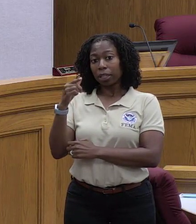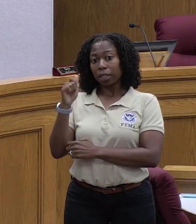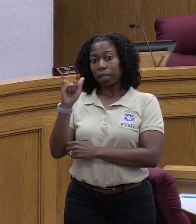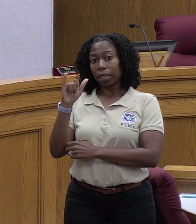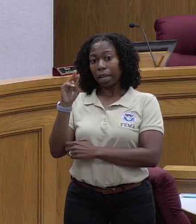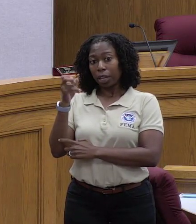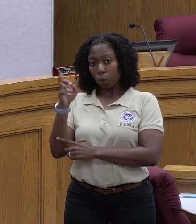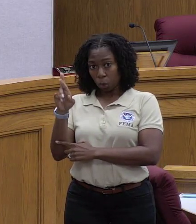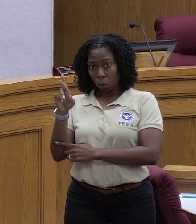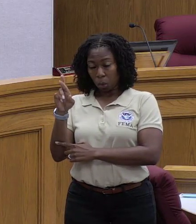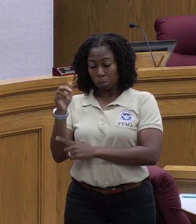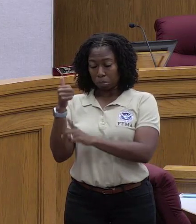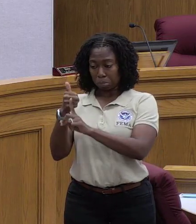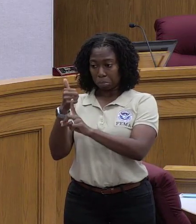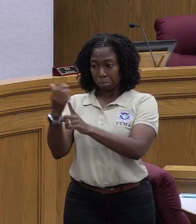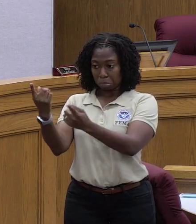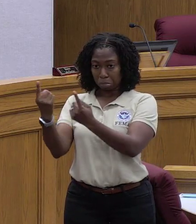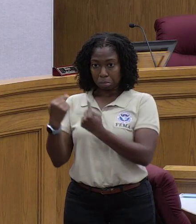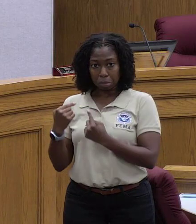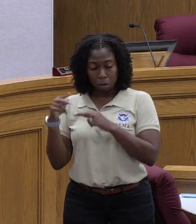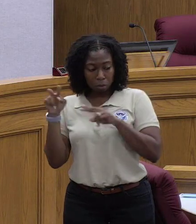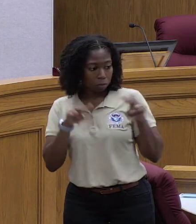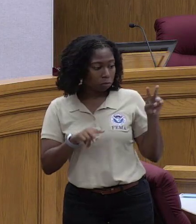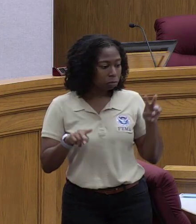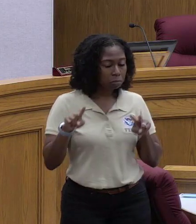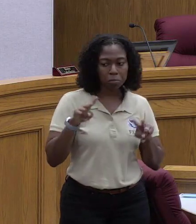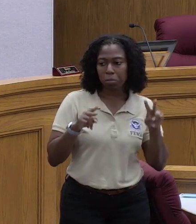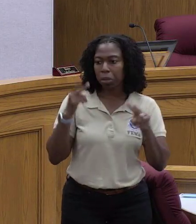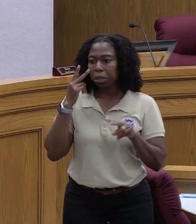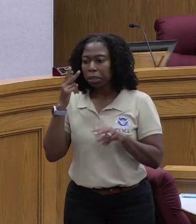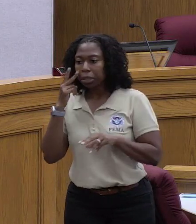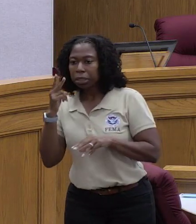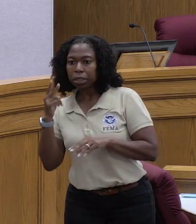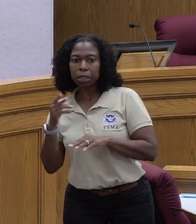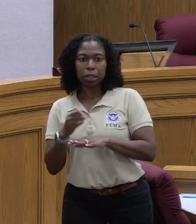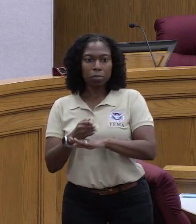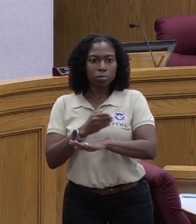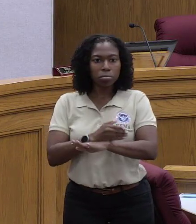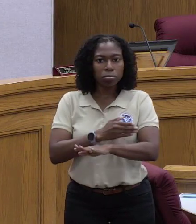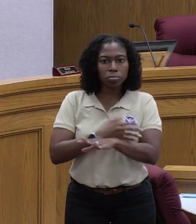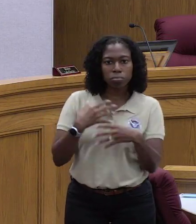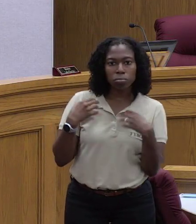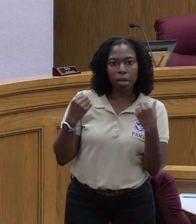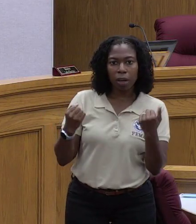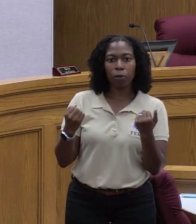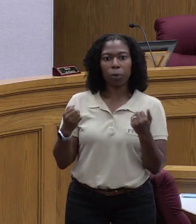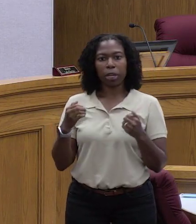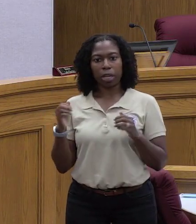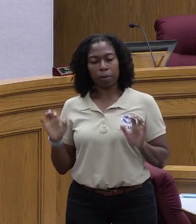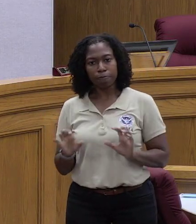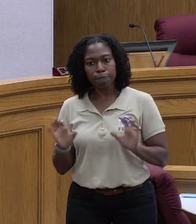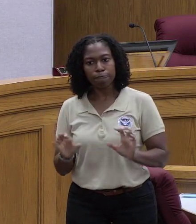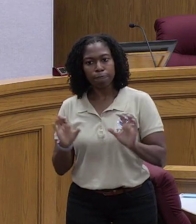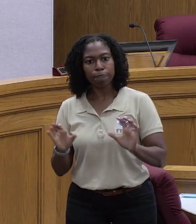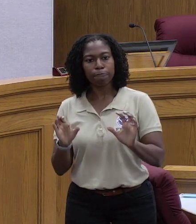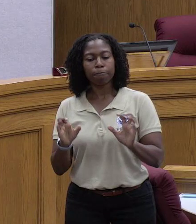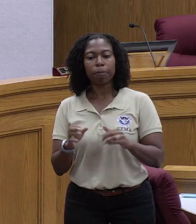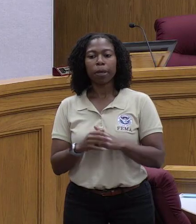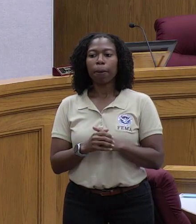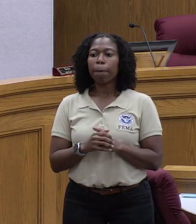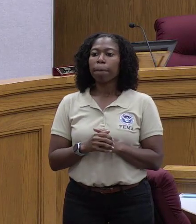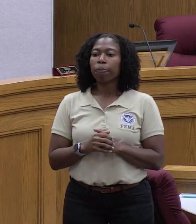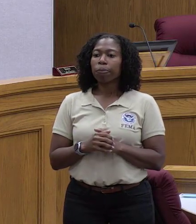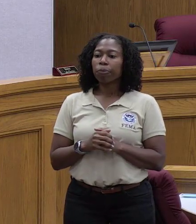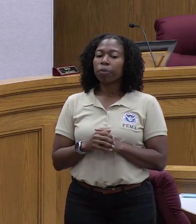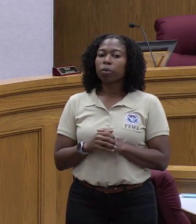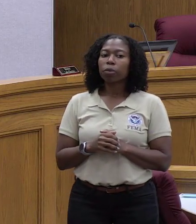down to look at the progress. He was here with the president about a couple of days after the